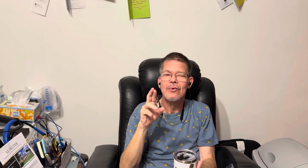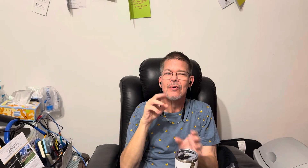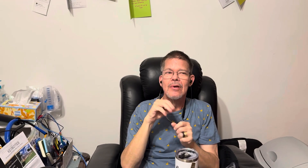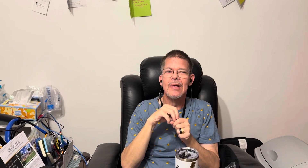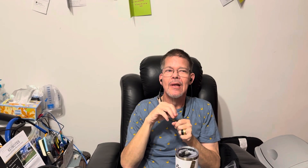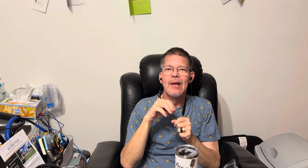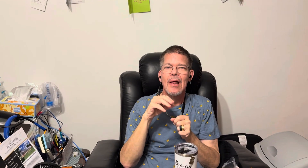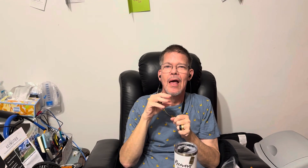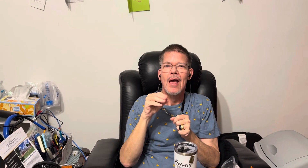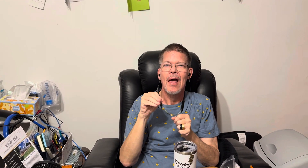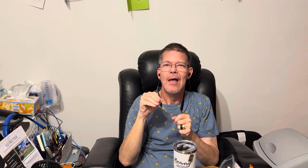lavender.